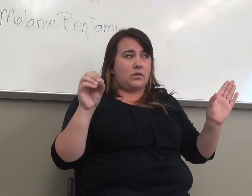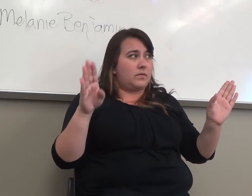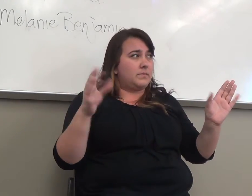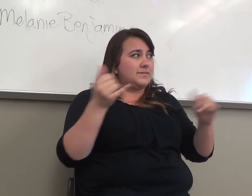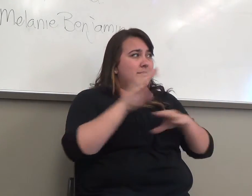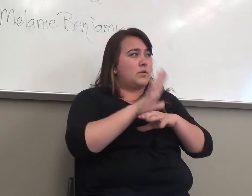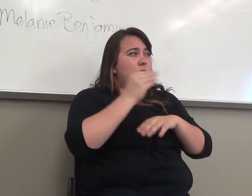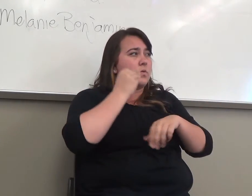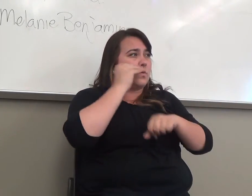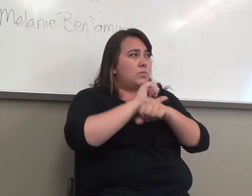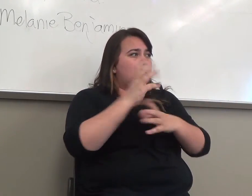tonight?